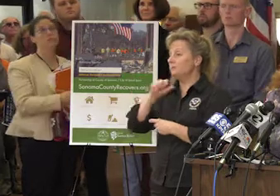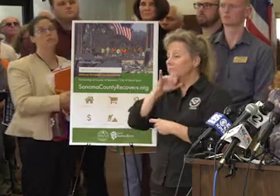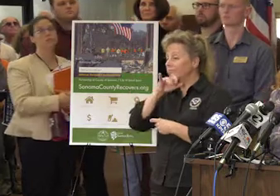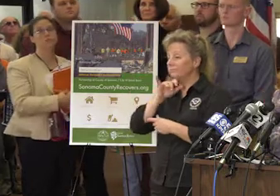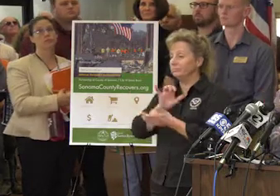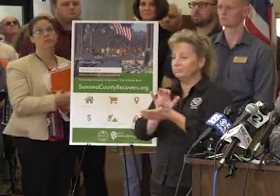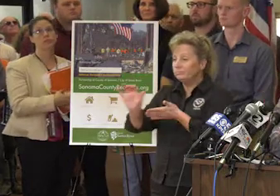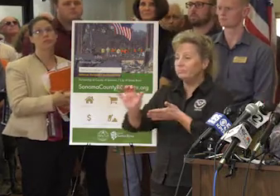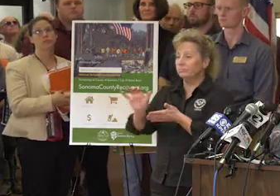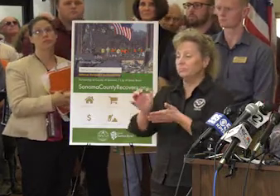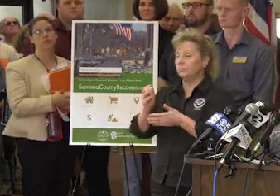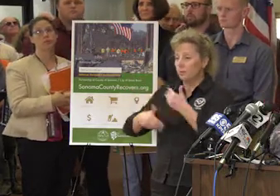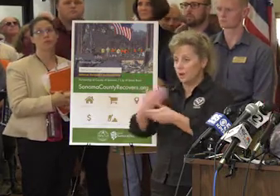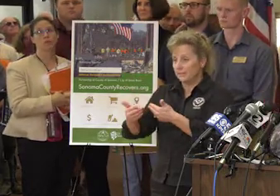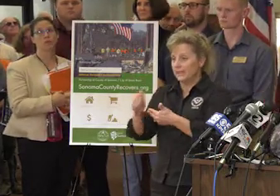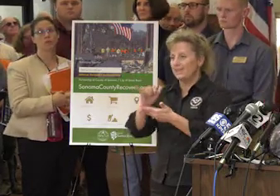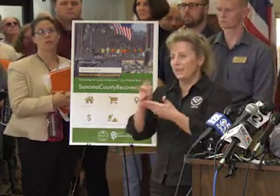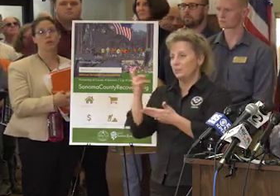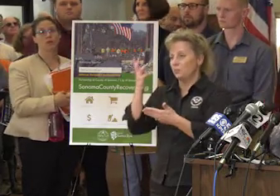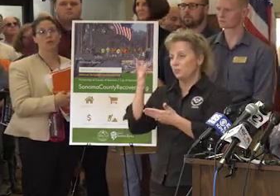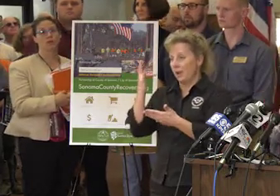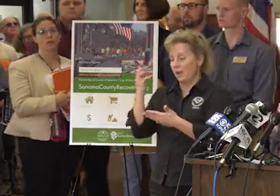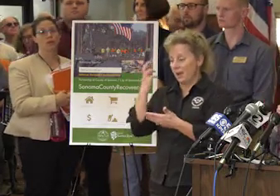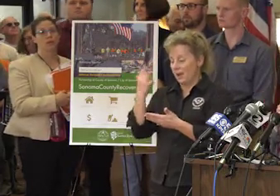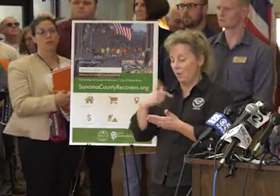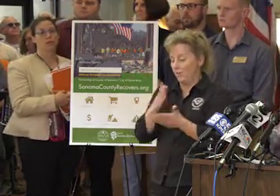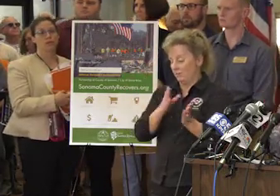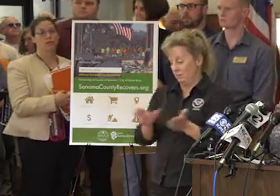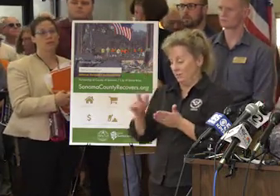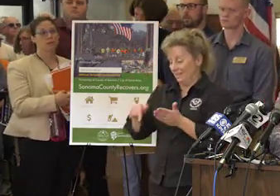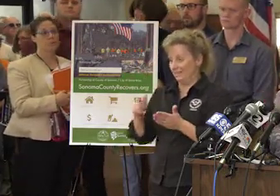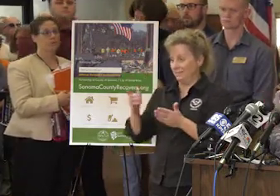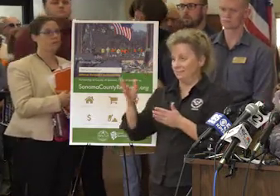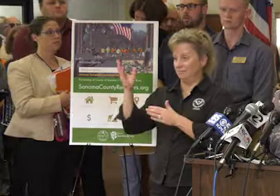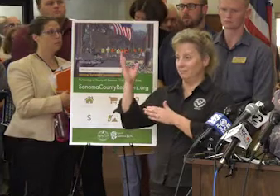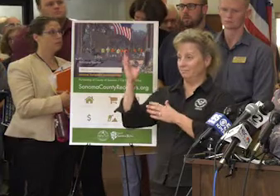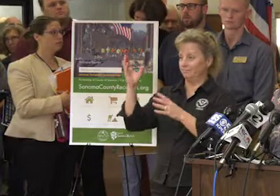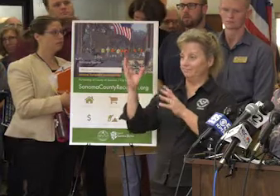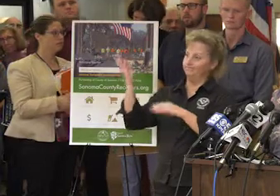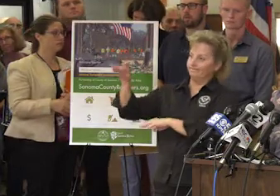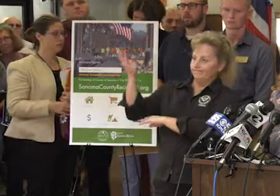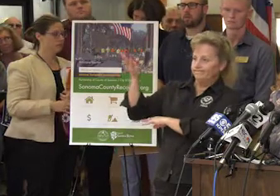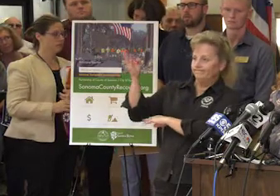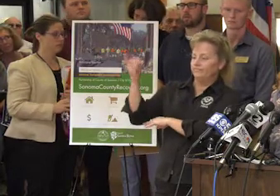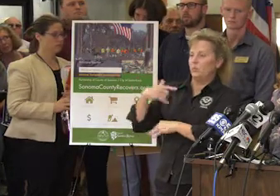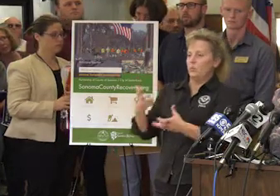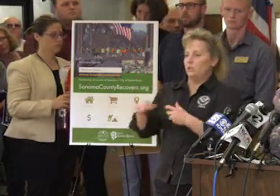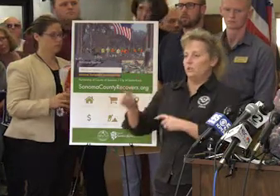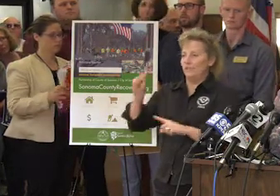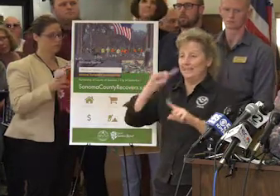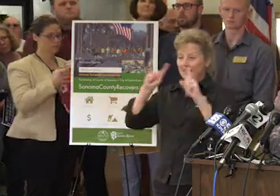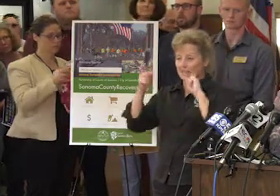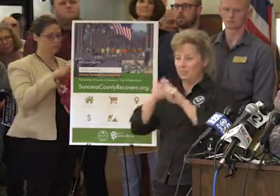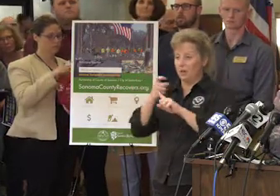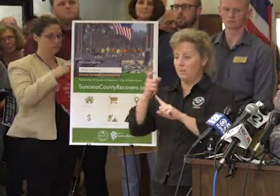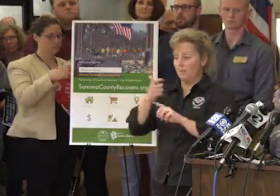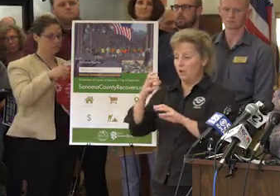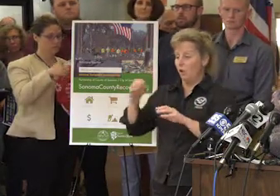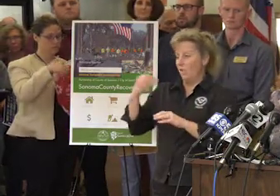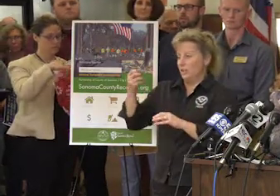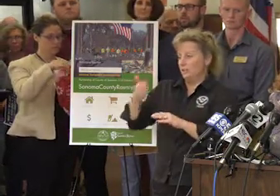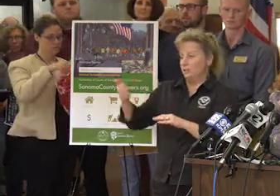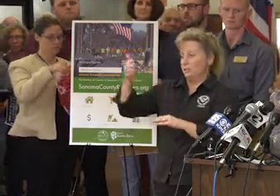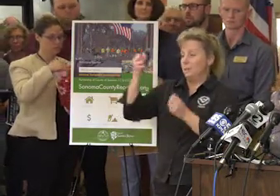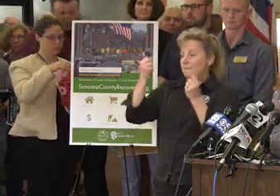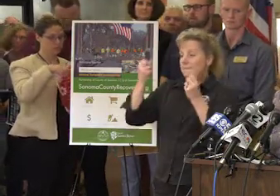why we organized today's press conference to begin to address those questions. We wanted you to hear from officials from the